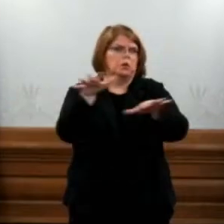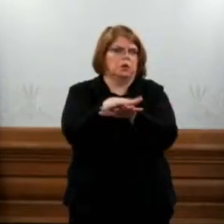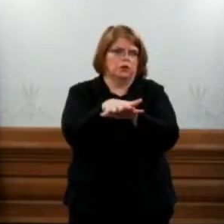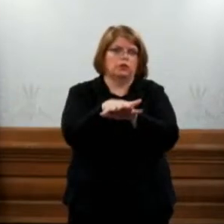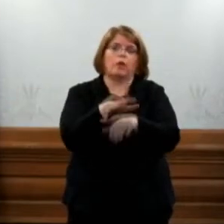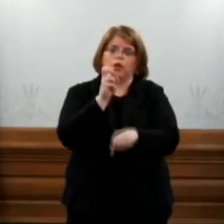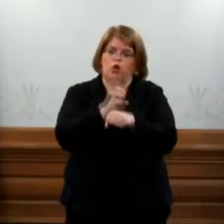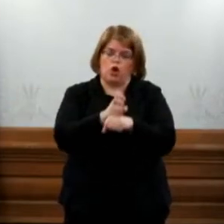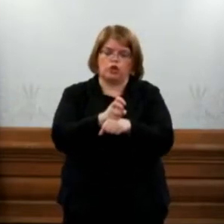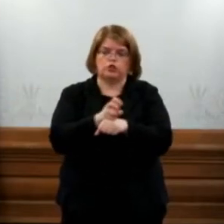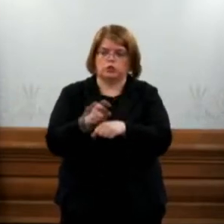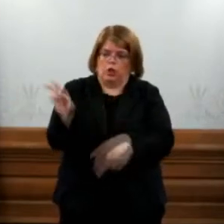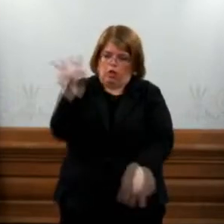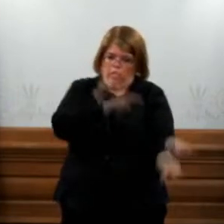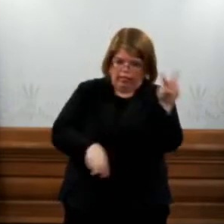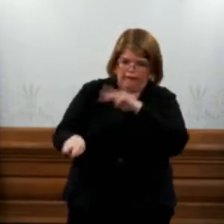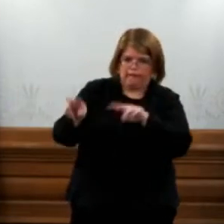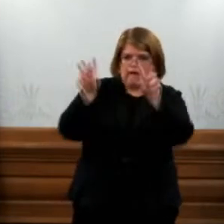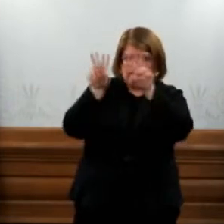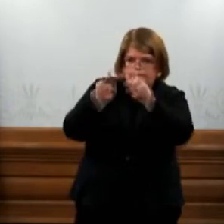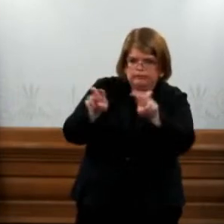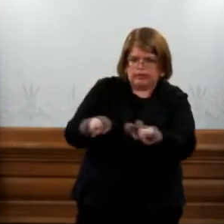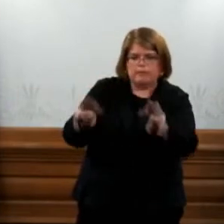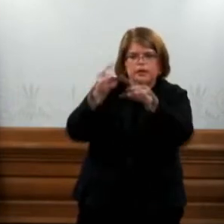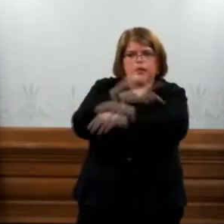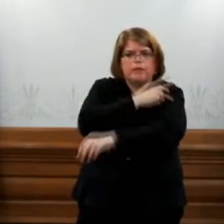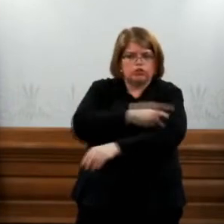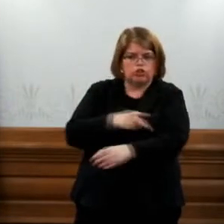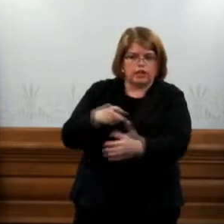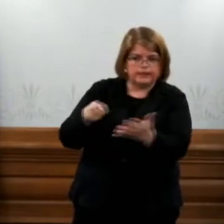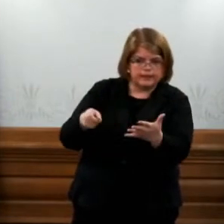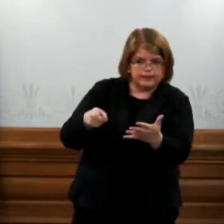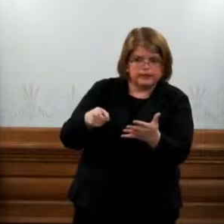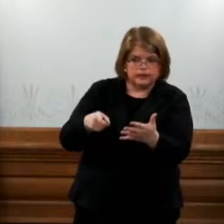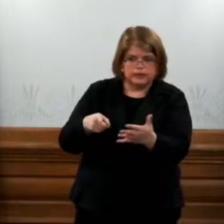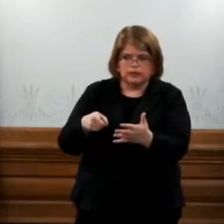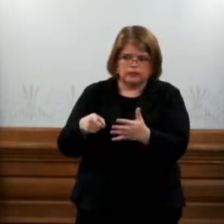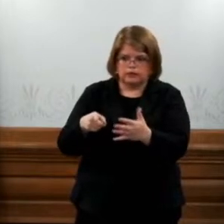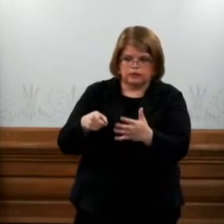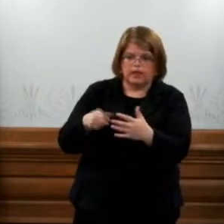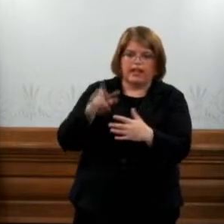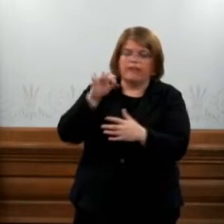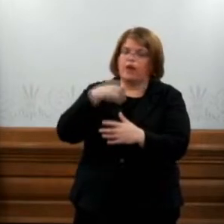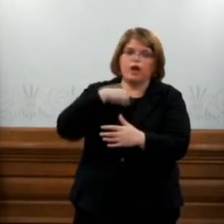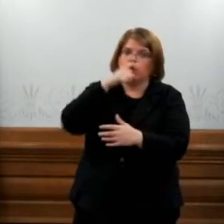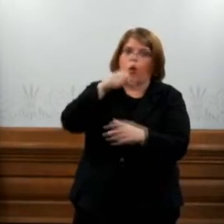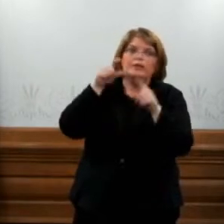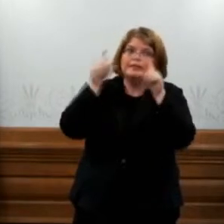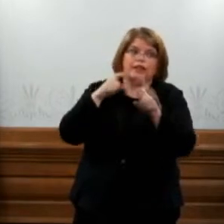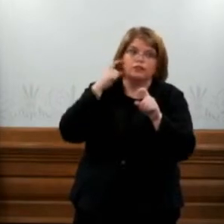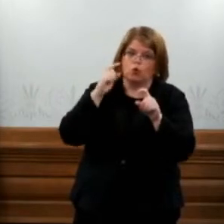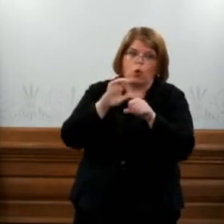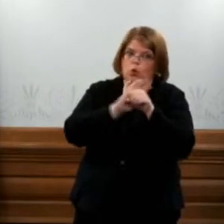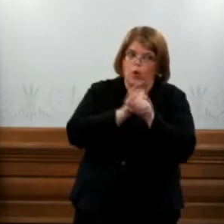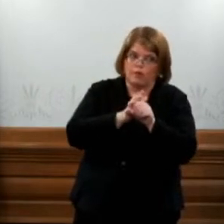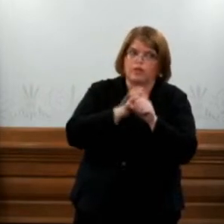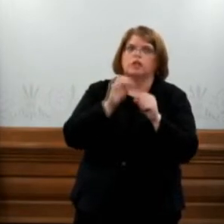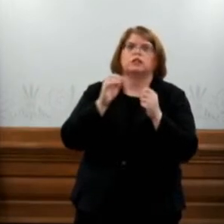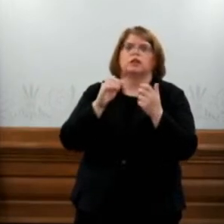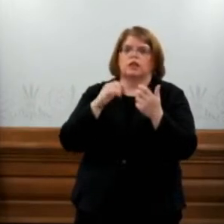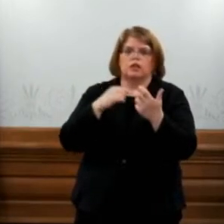examine a patient who's ill and say, without further testing, yeah, this is influenza, or this is clearly COVID-19, or something